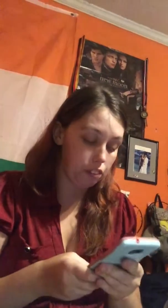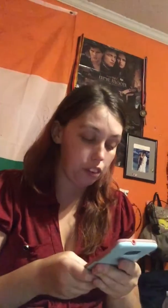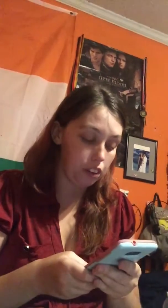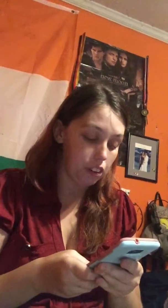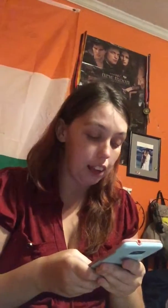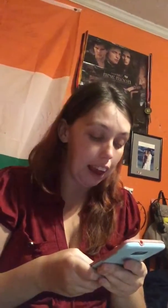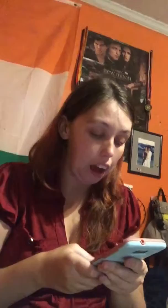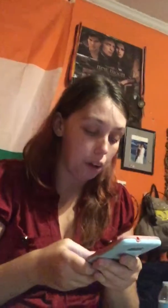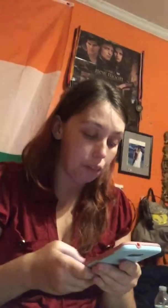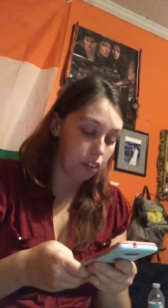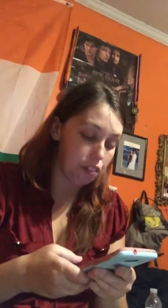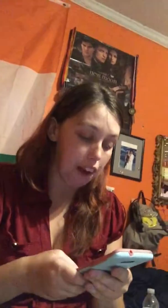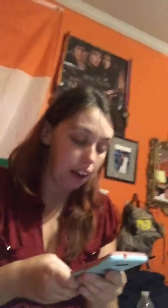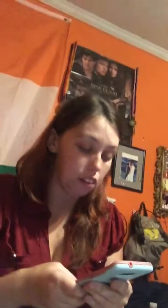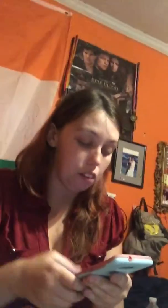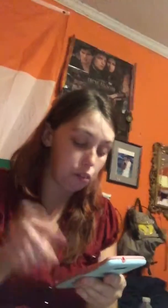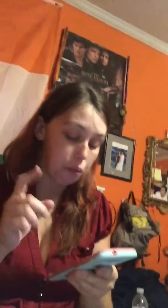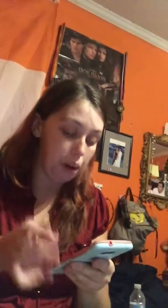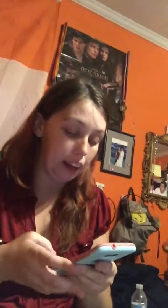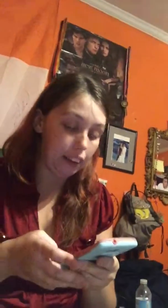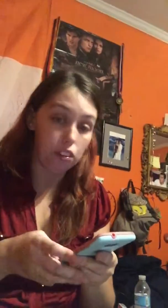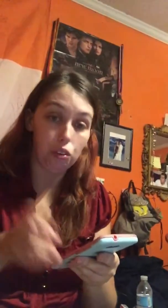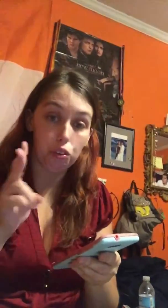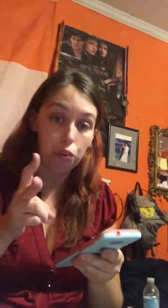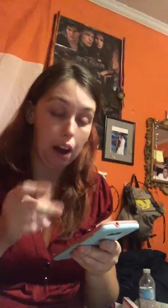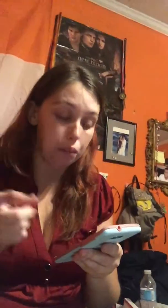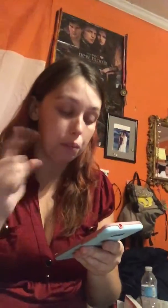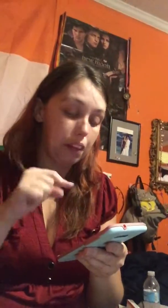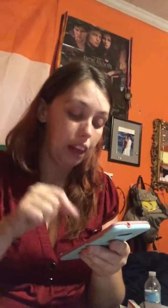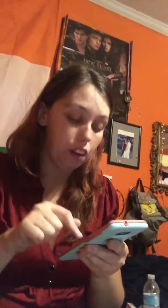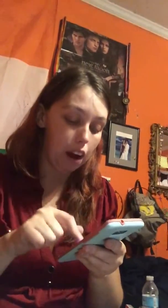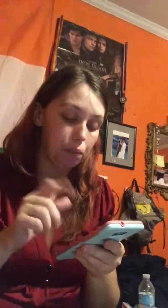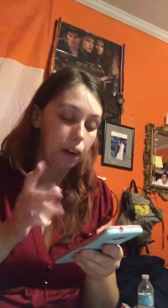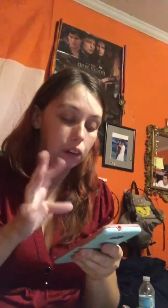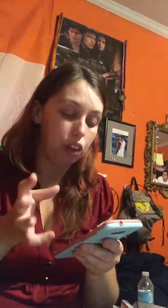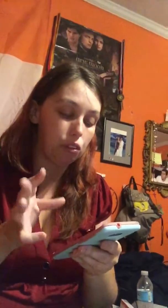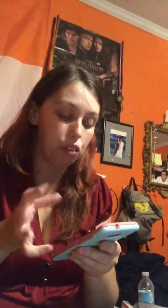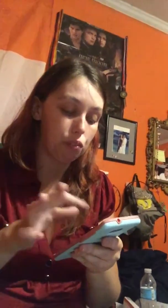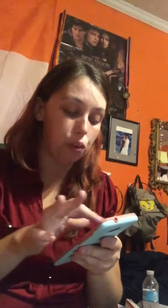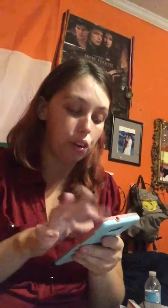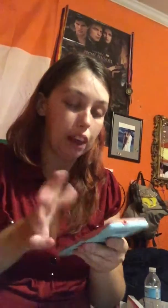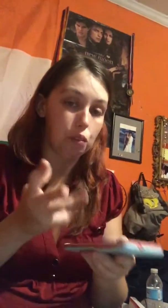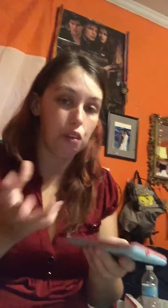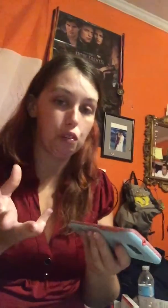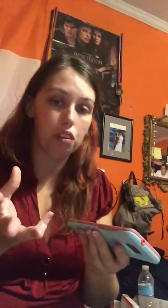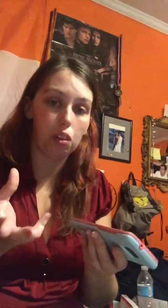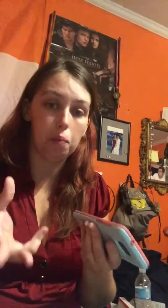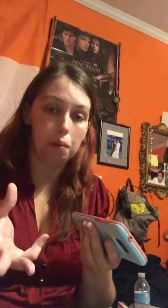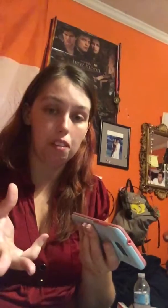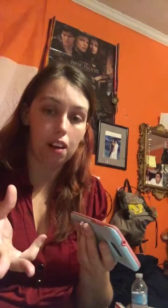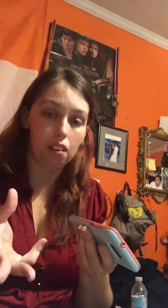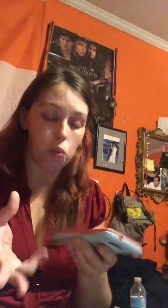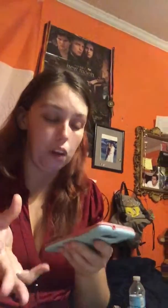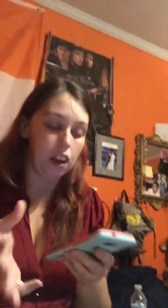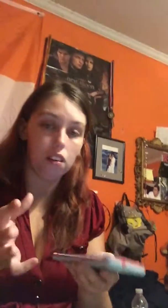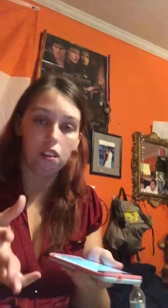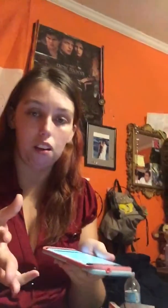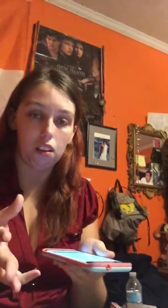for that app on the fat. I like to use two apps. The other app I only use it for reference on the baby's size and weight because it does